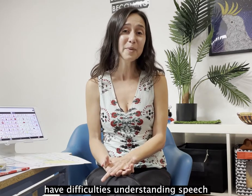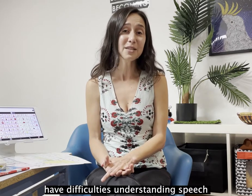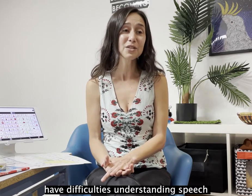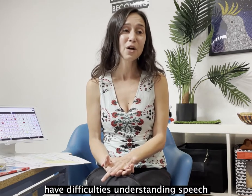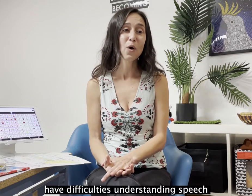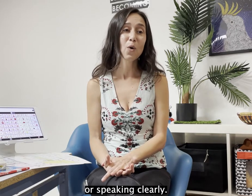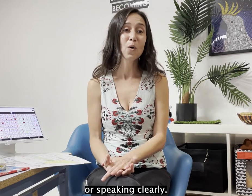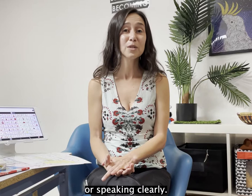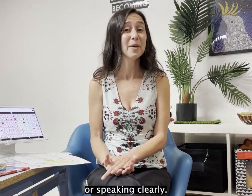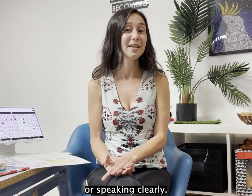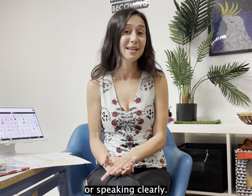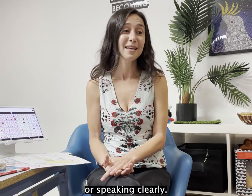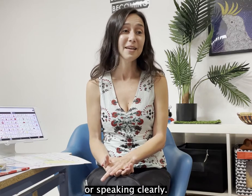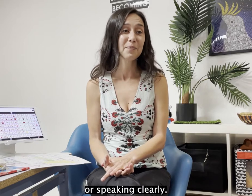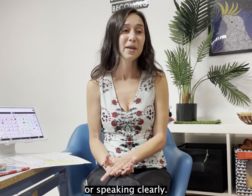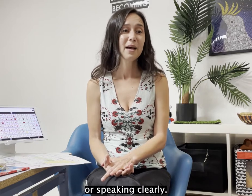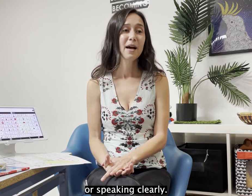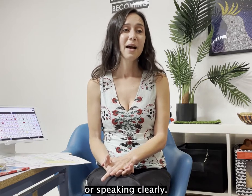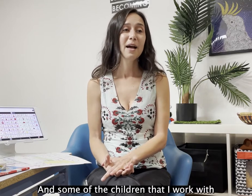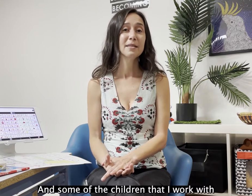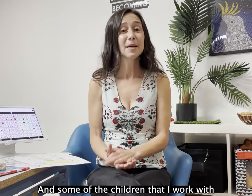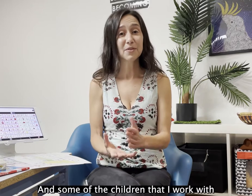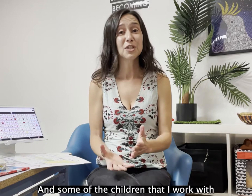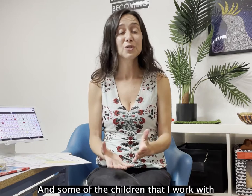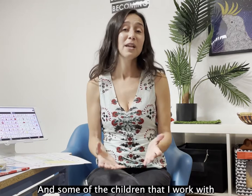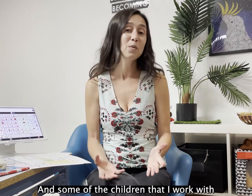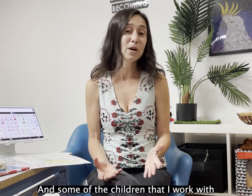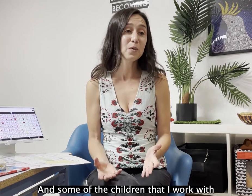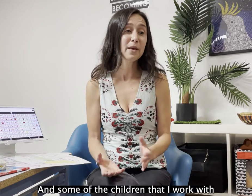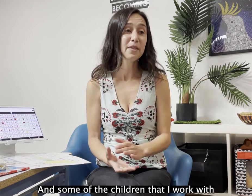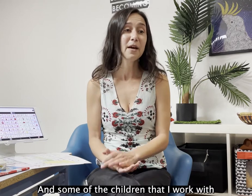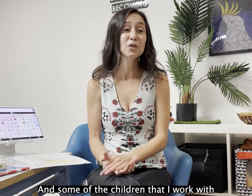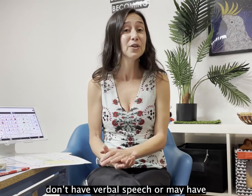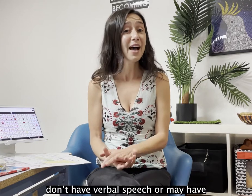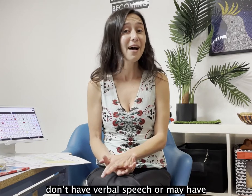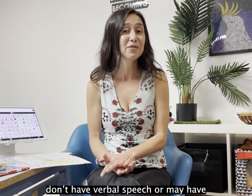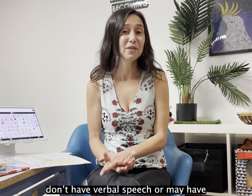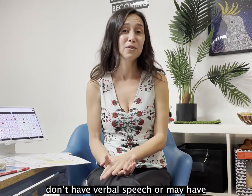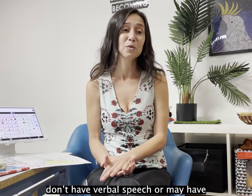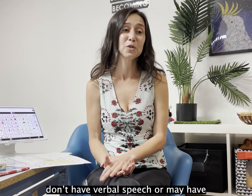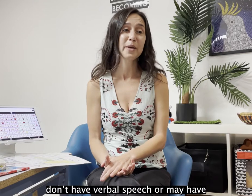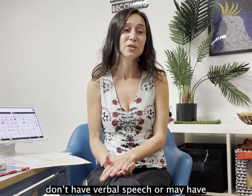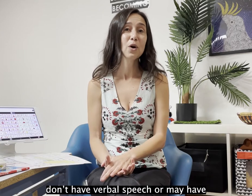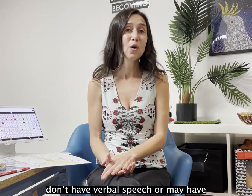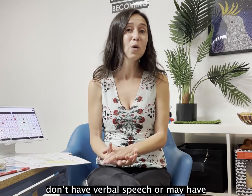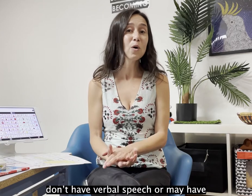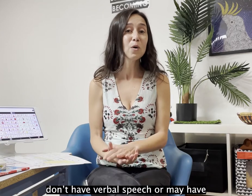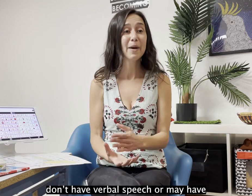speech or speaking clearly. And some of the children that I work with don't have verbal speech or may